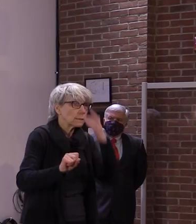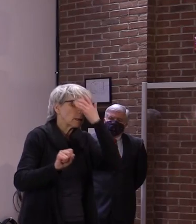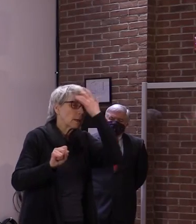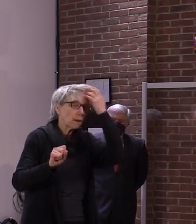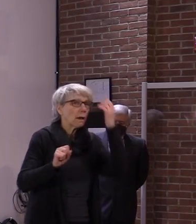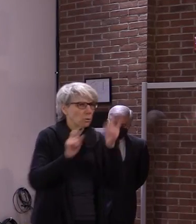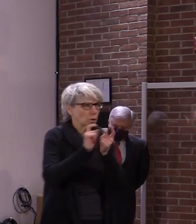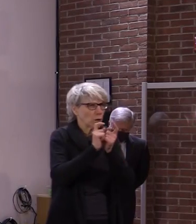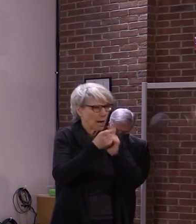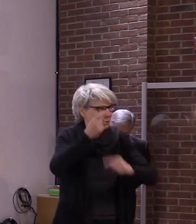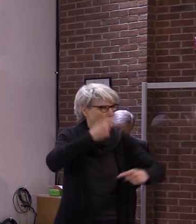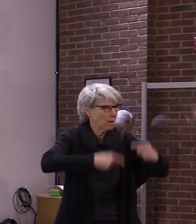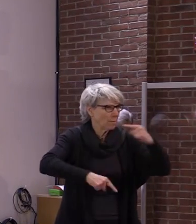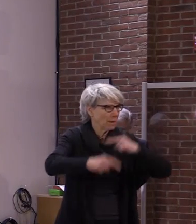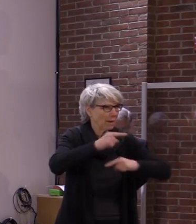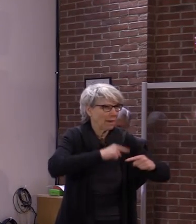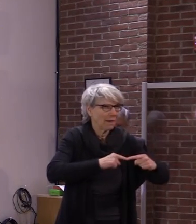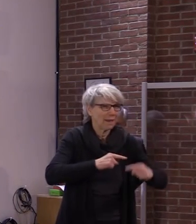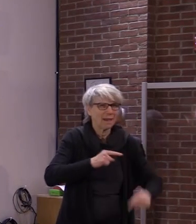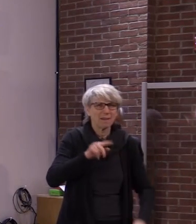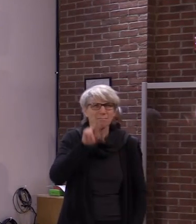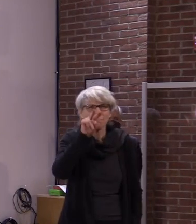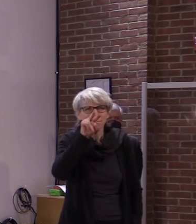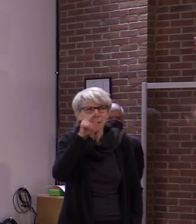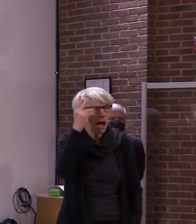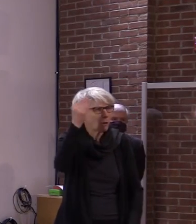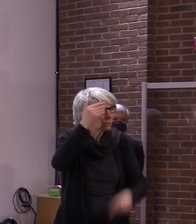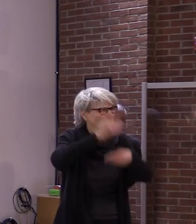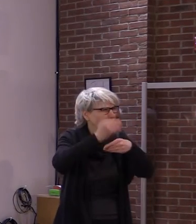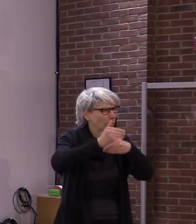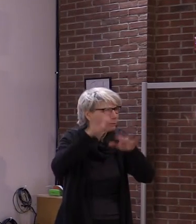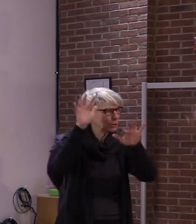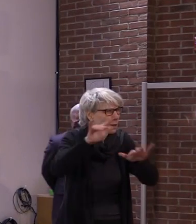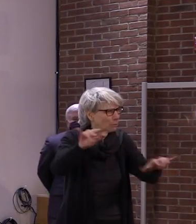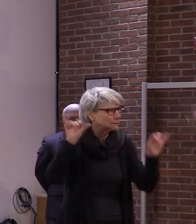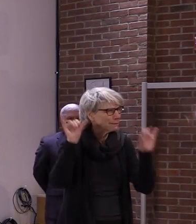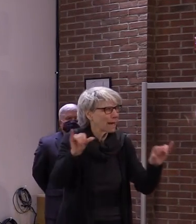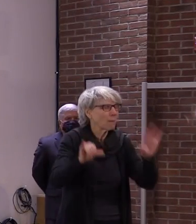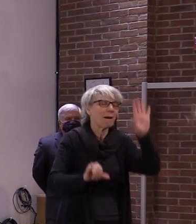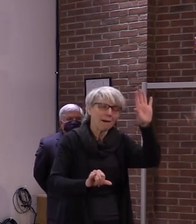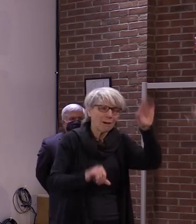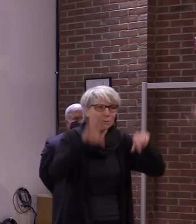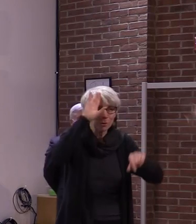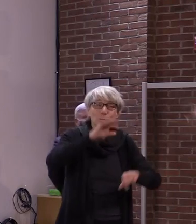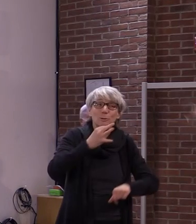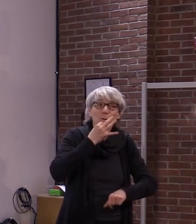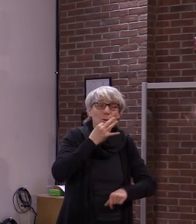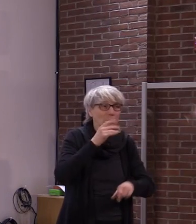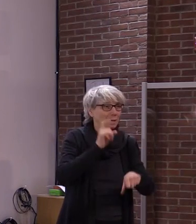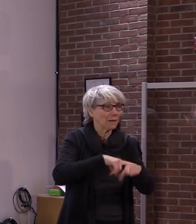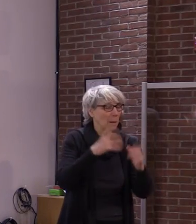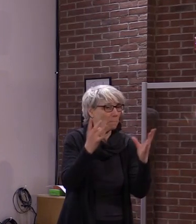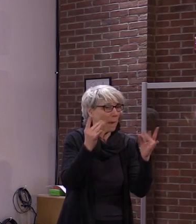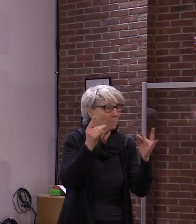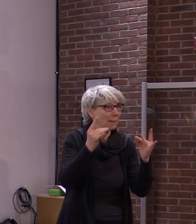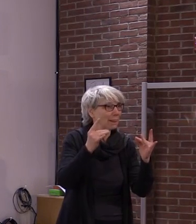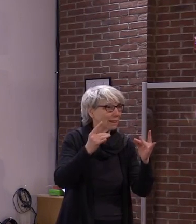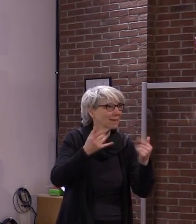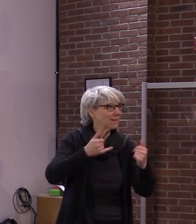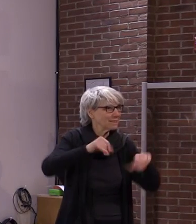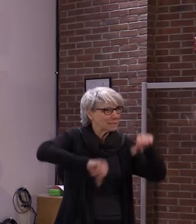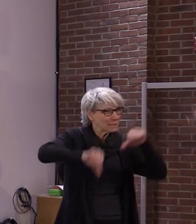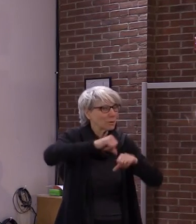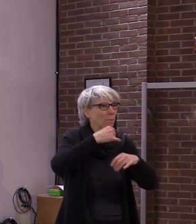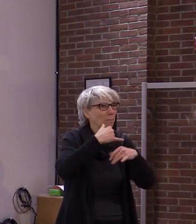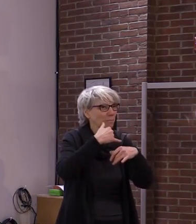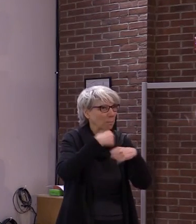windows. Maple season is fast approaching, marking the end of winter and a thawing of the landscape.